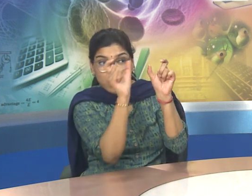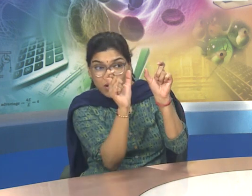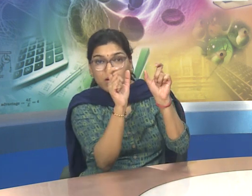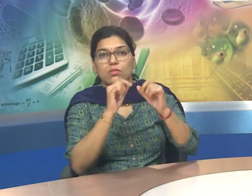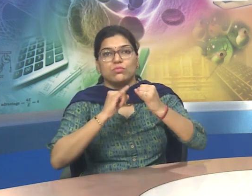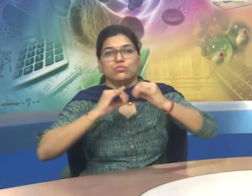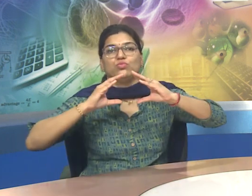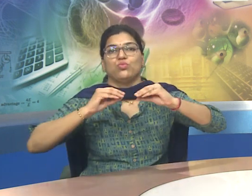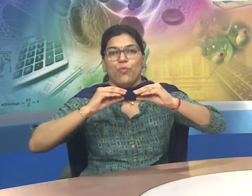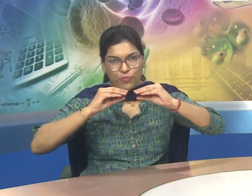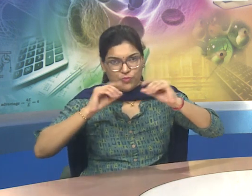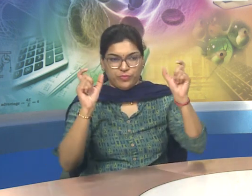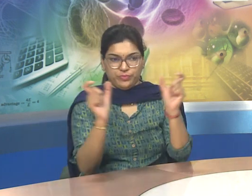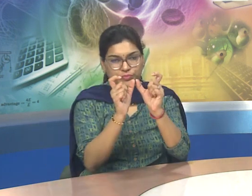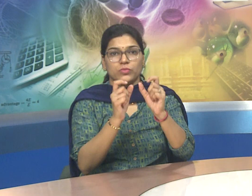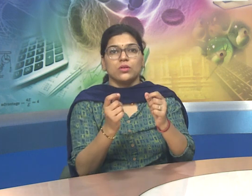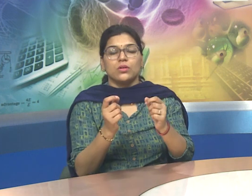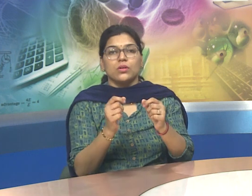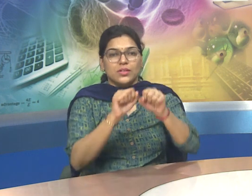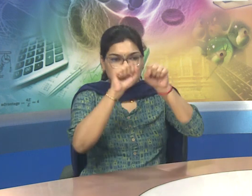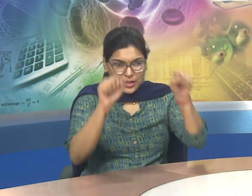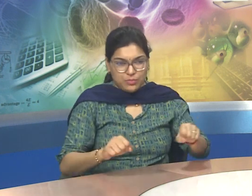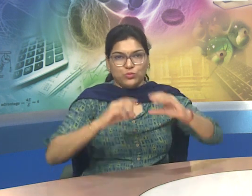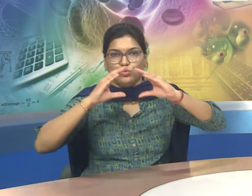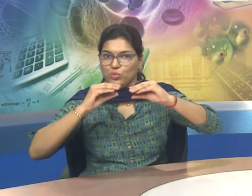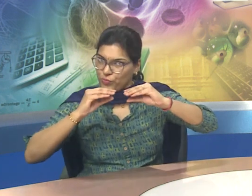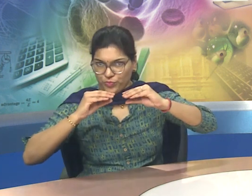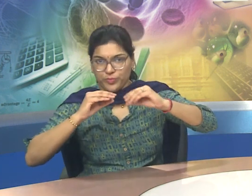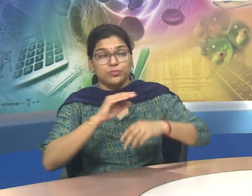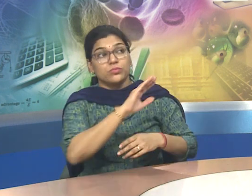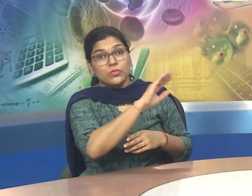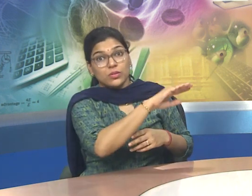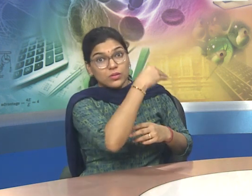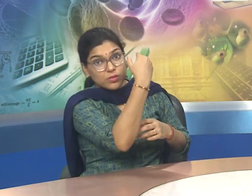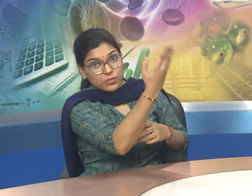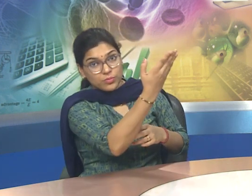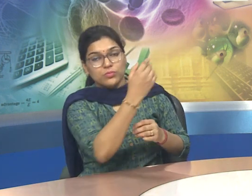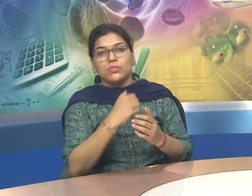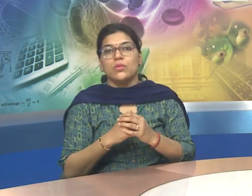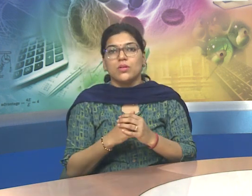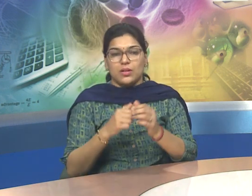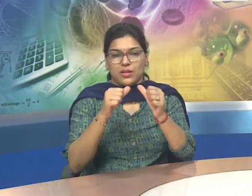The first one is system software. This is the sign. And the other